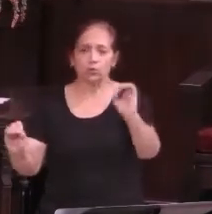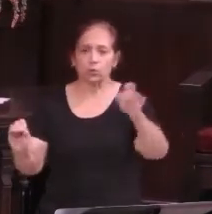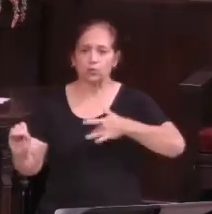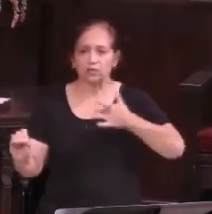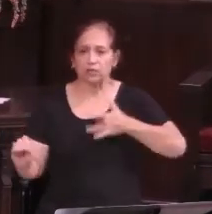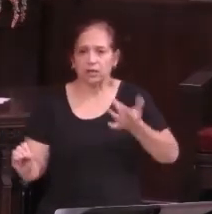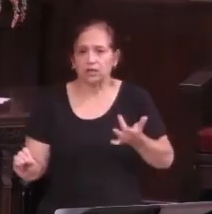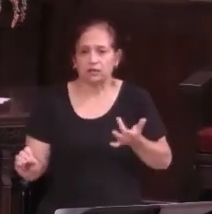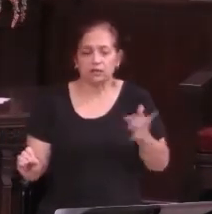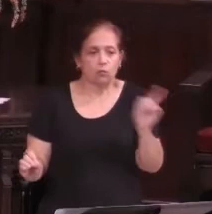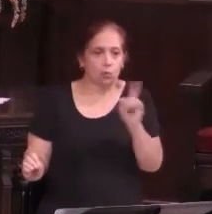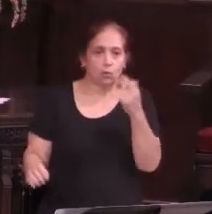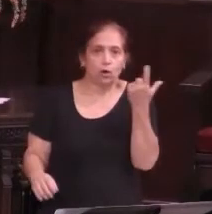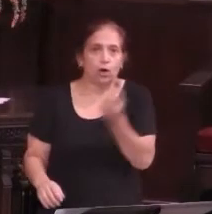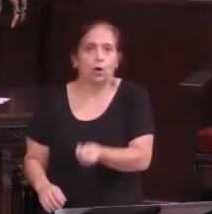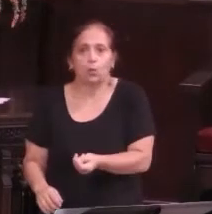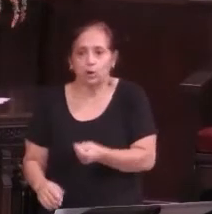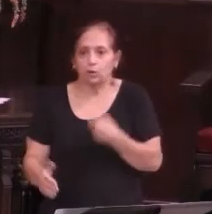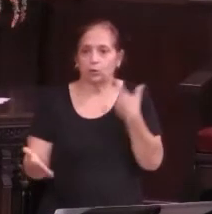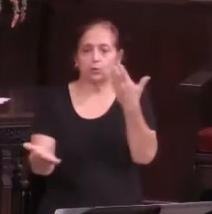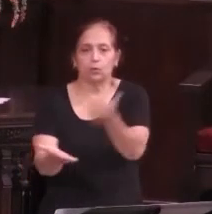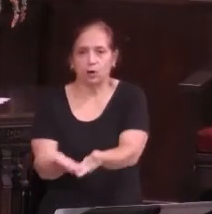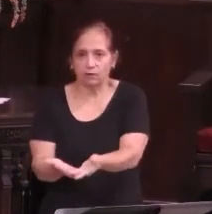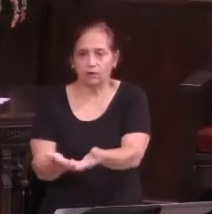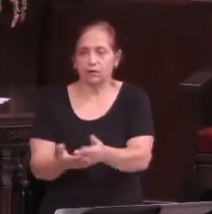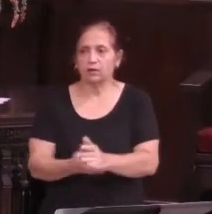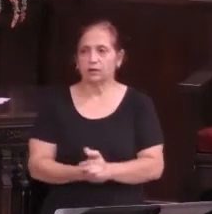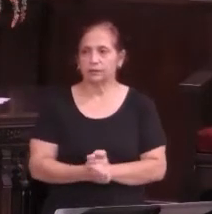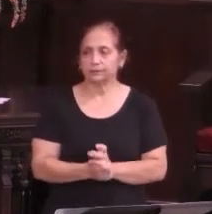sense of where we might end up.